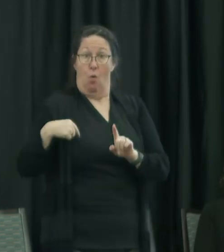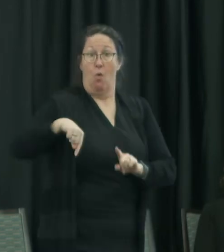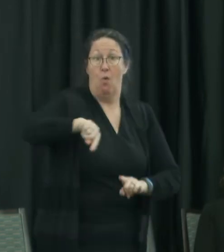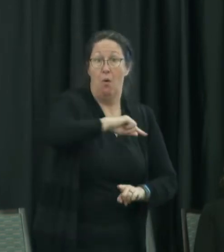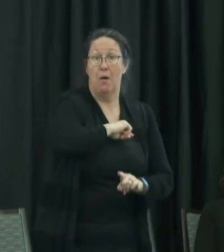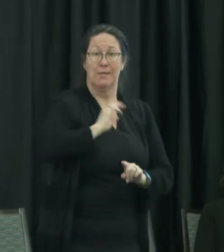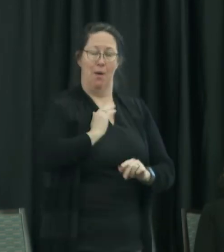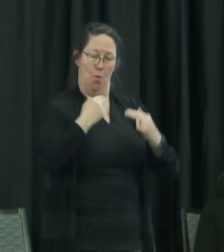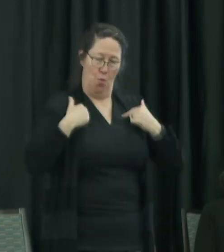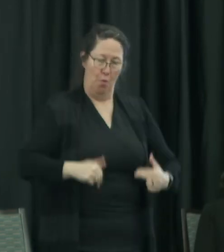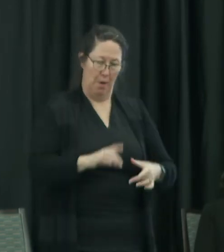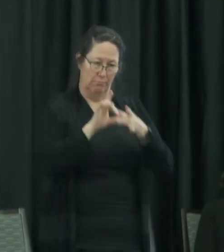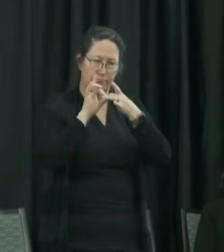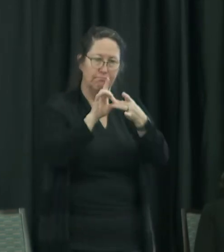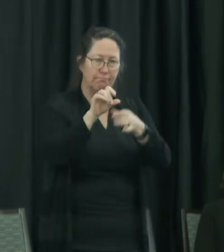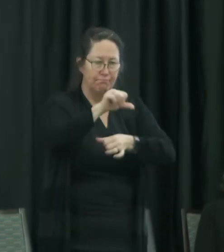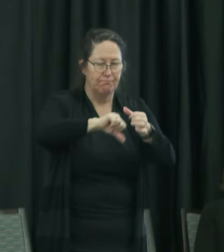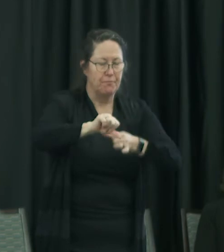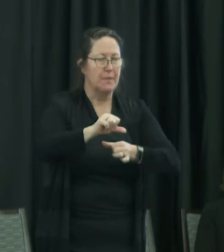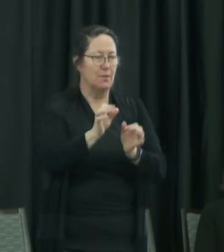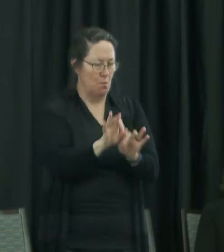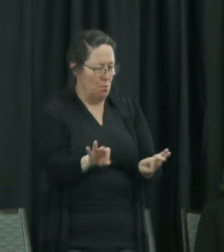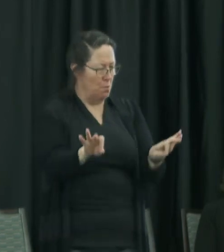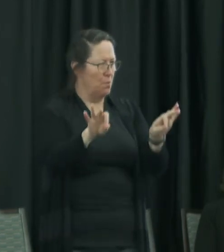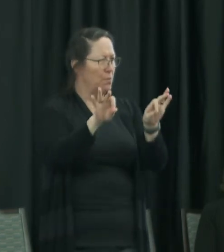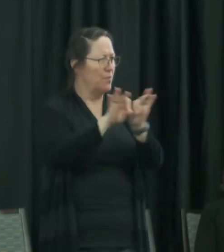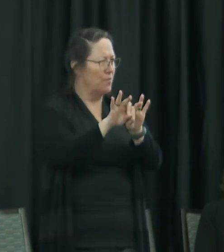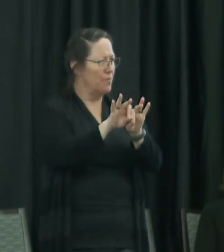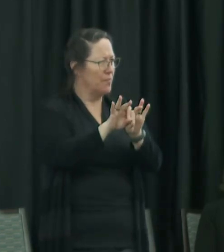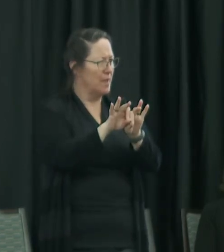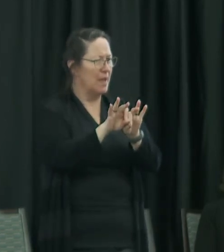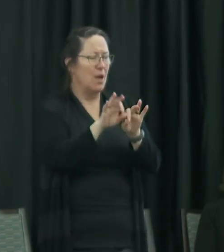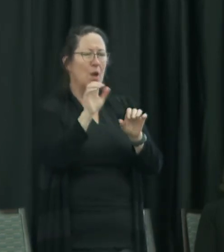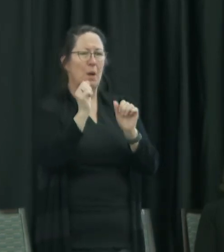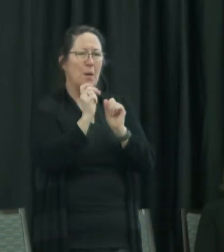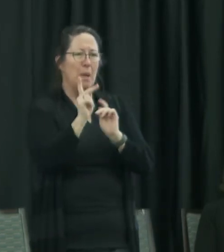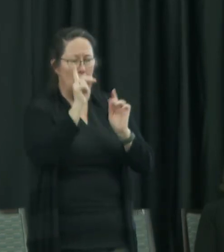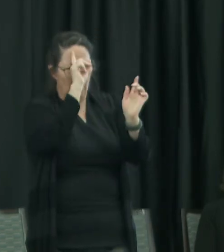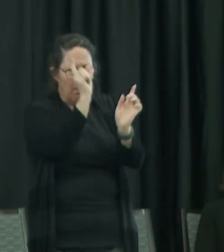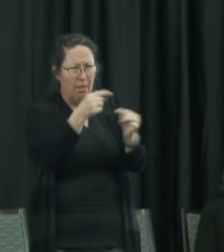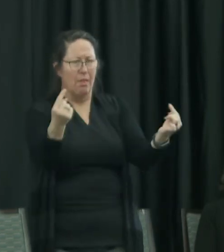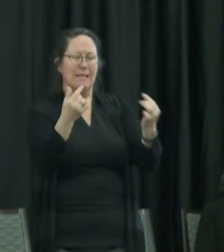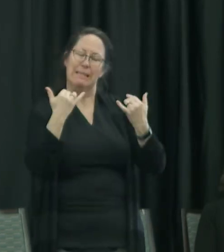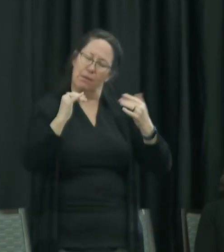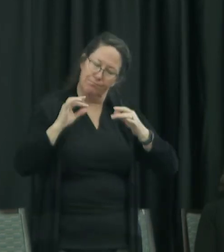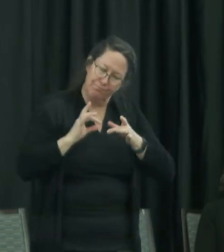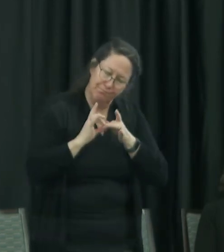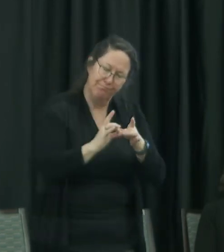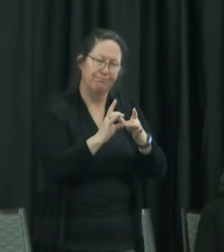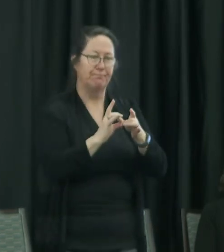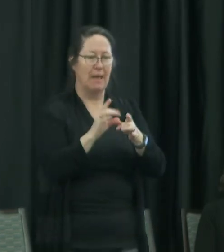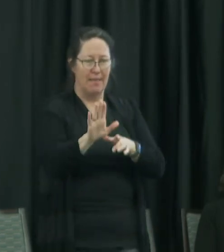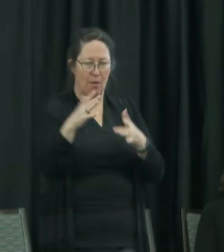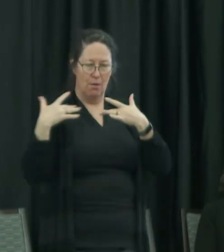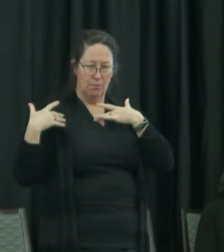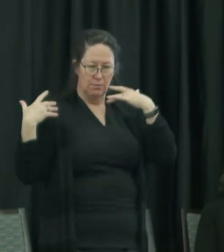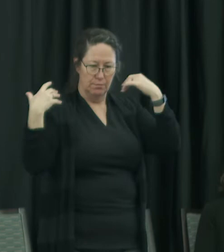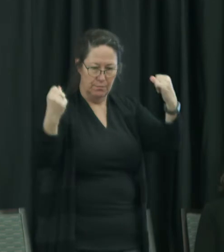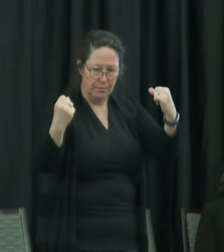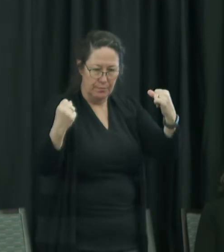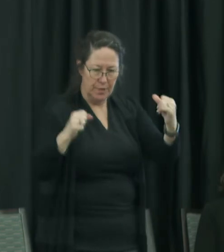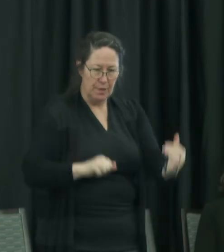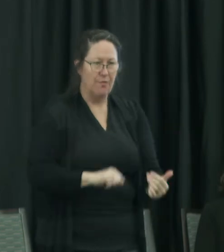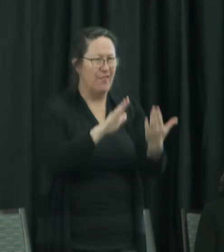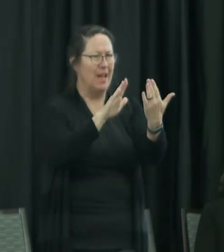our humanity towards each other matters, especially for those with whom we disagree. They showed tremendous courage in the face